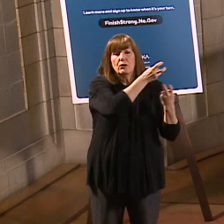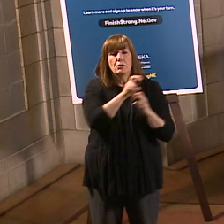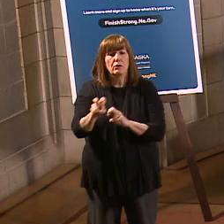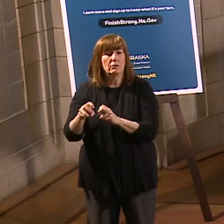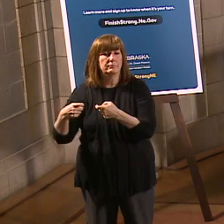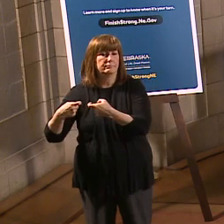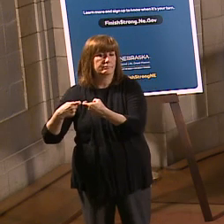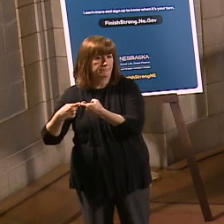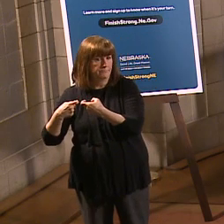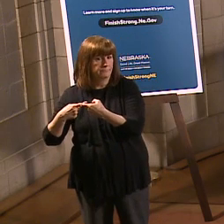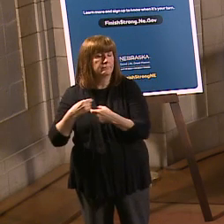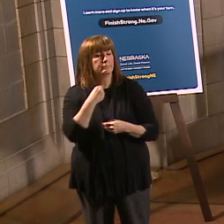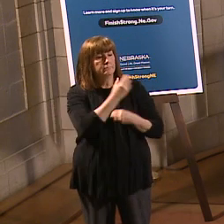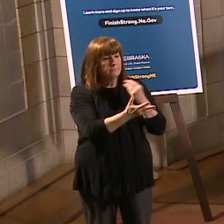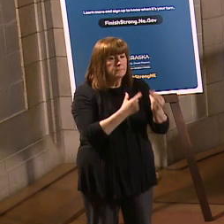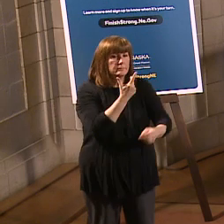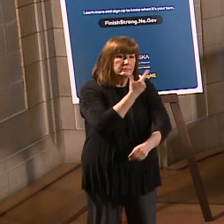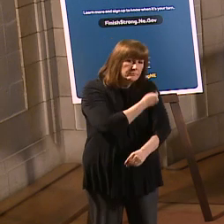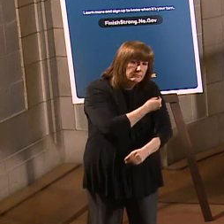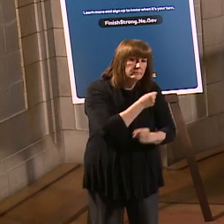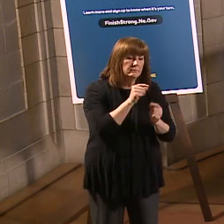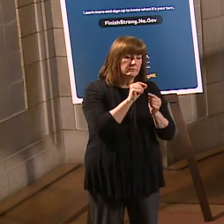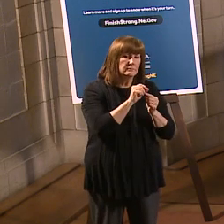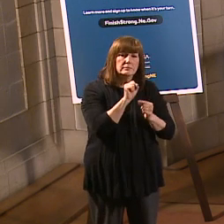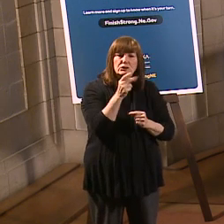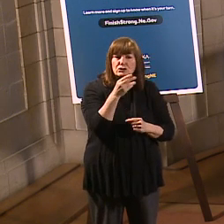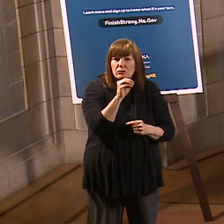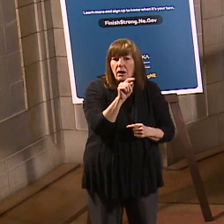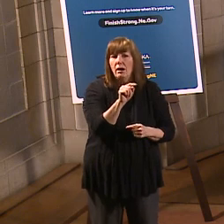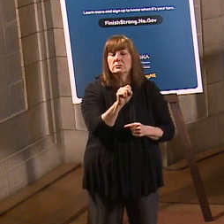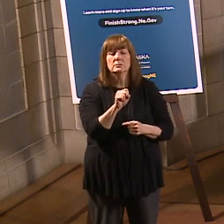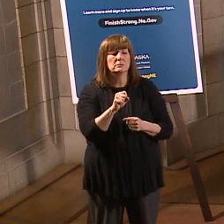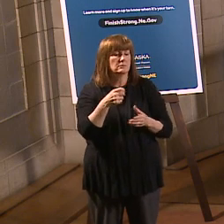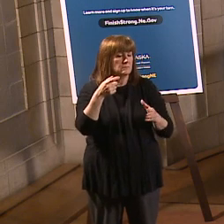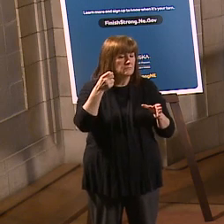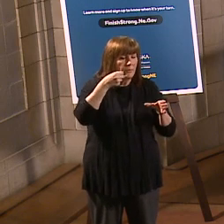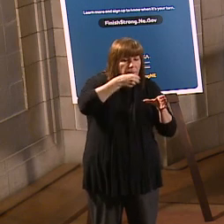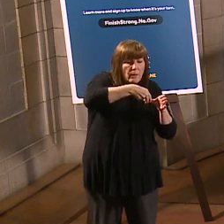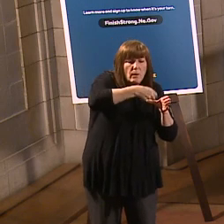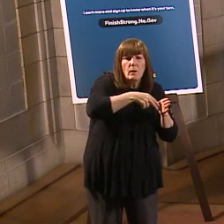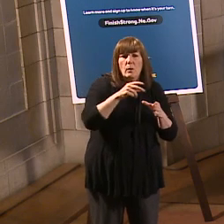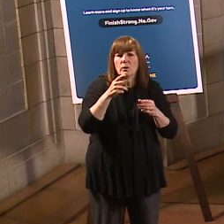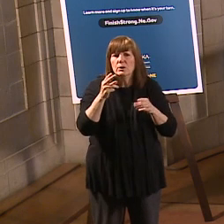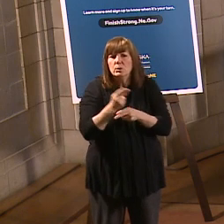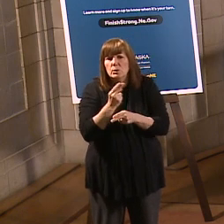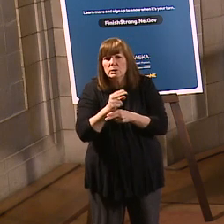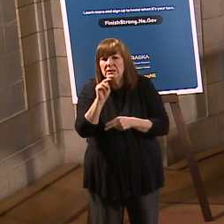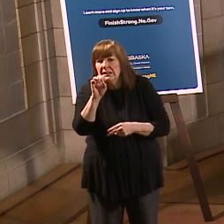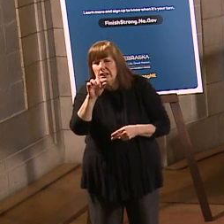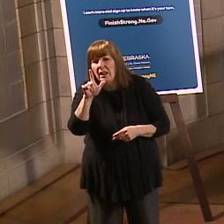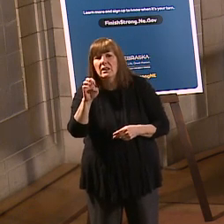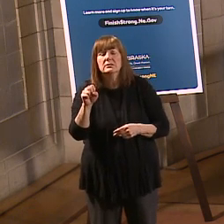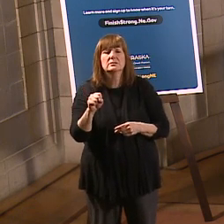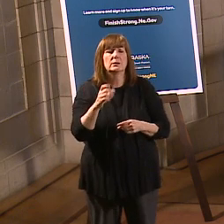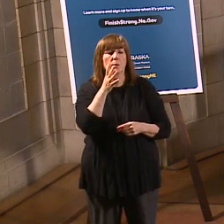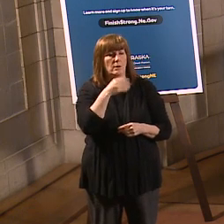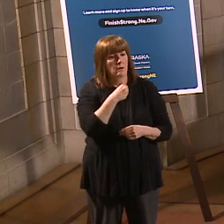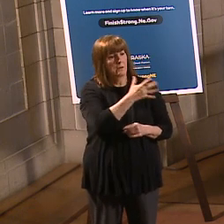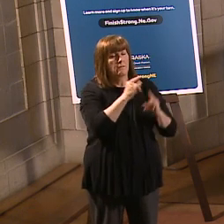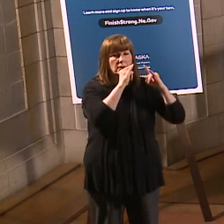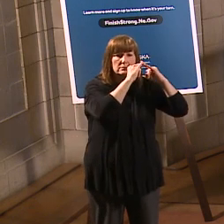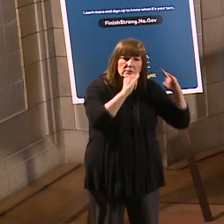providing syringes, sharps containers, medical waste removal, and more. We'll also be providing additional supplies such as